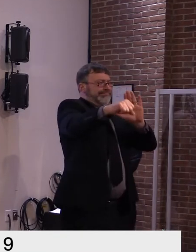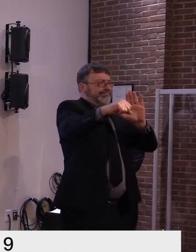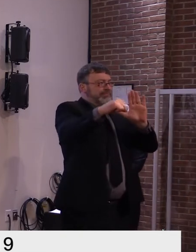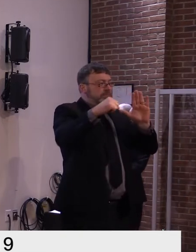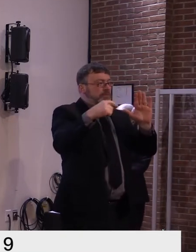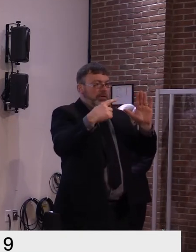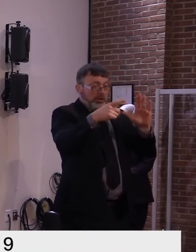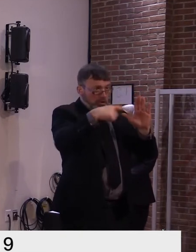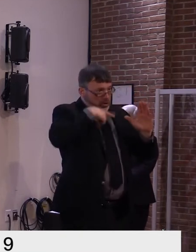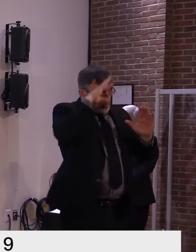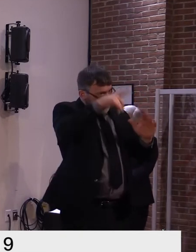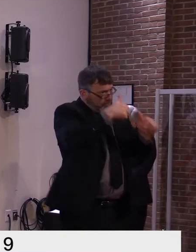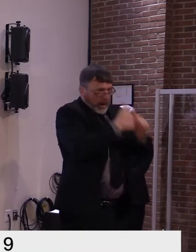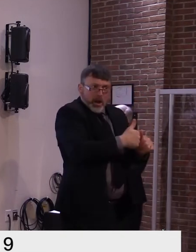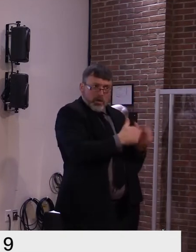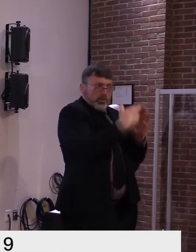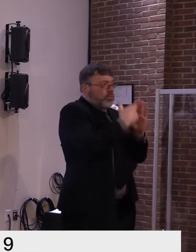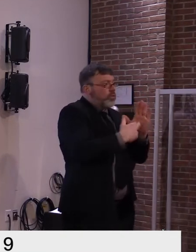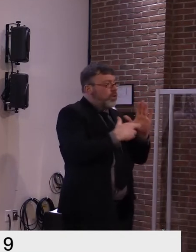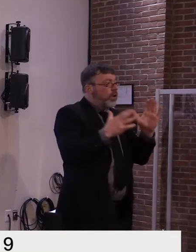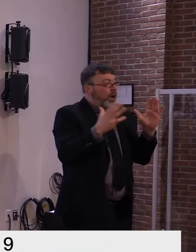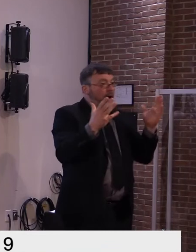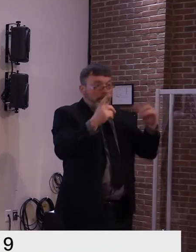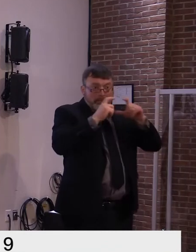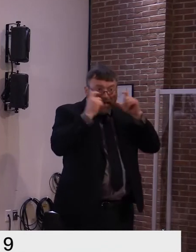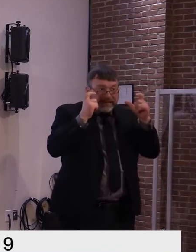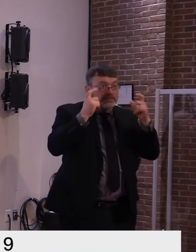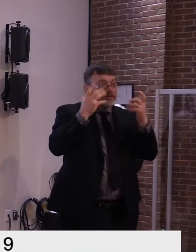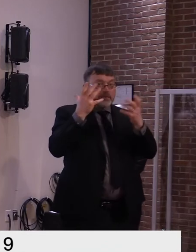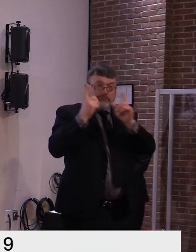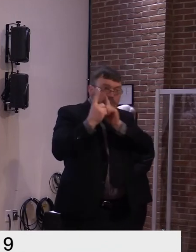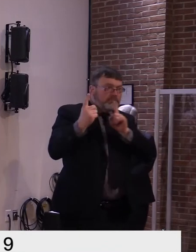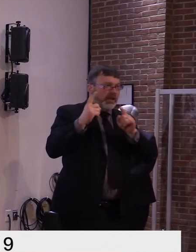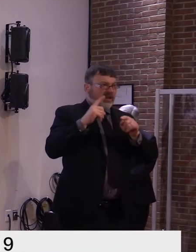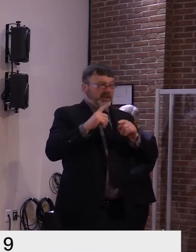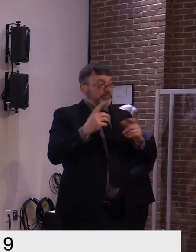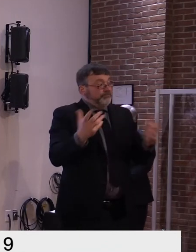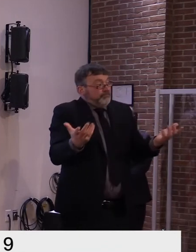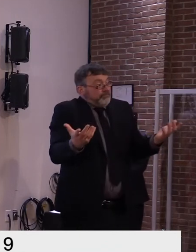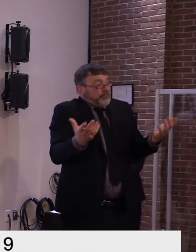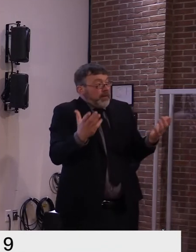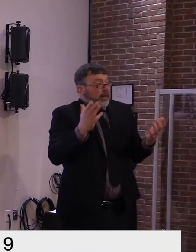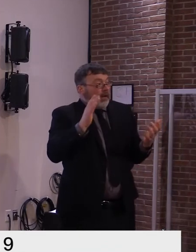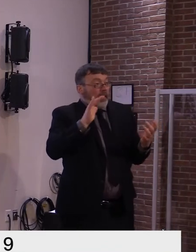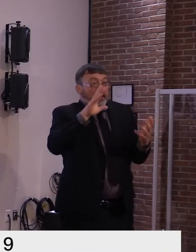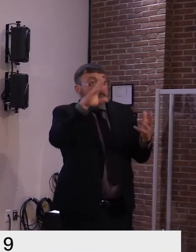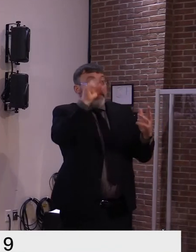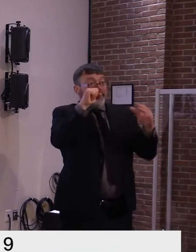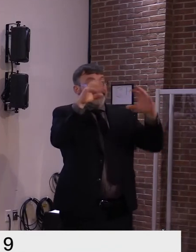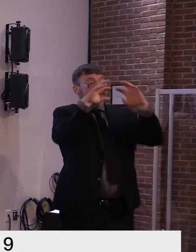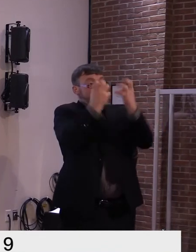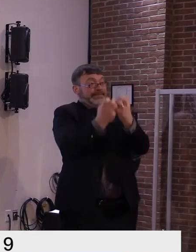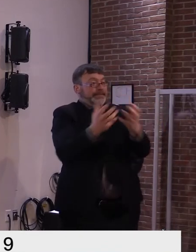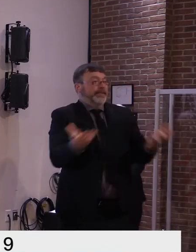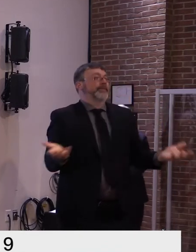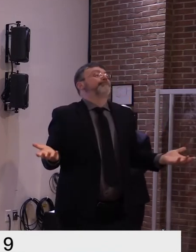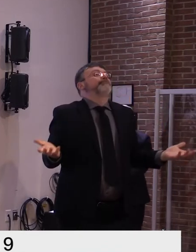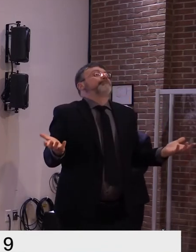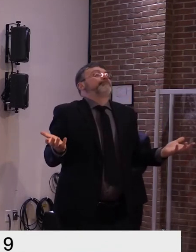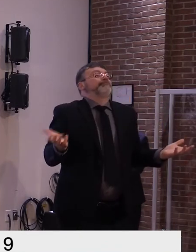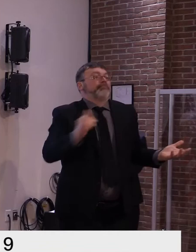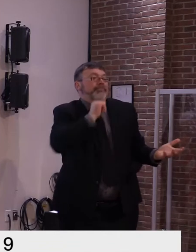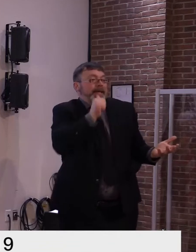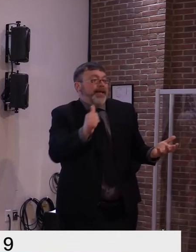to distancing from people, capacity within the bus, wearing of masks, et